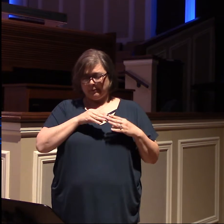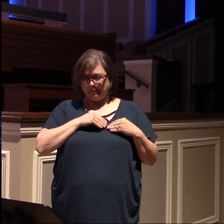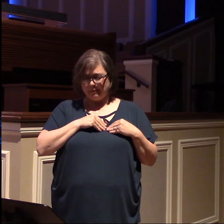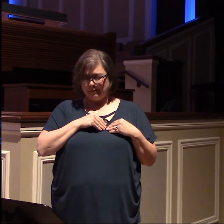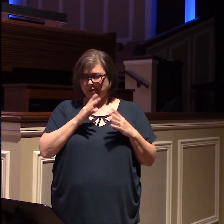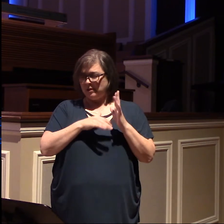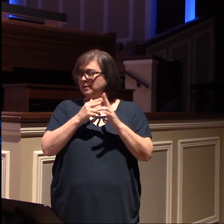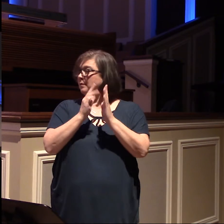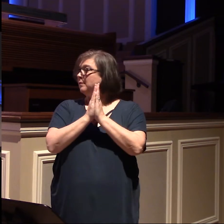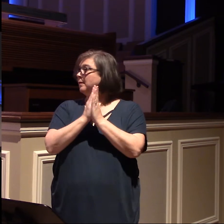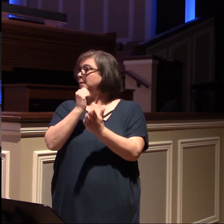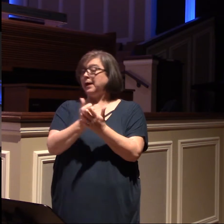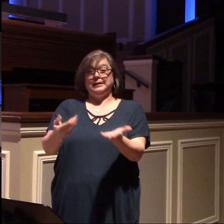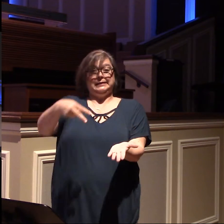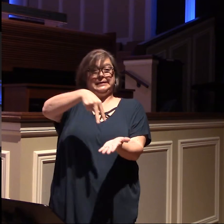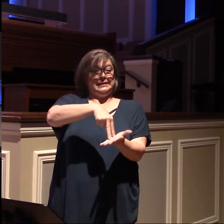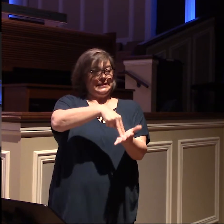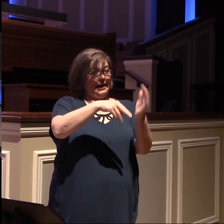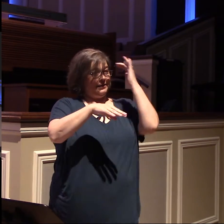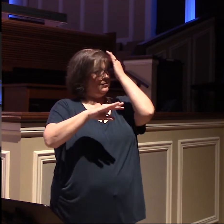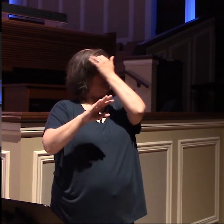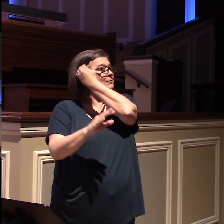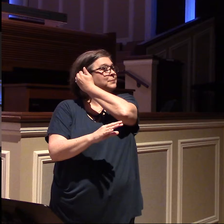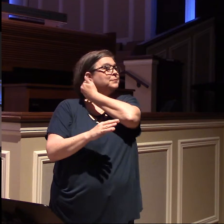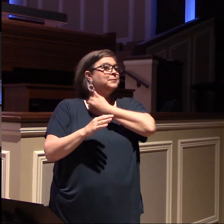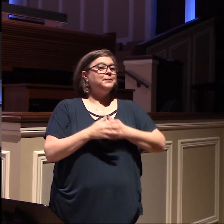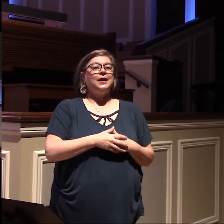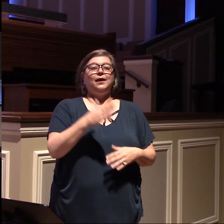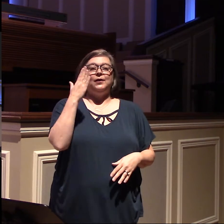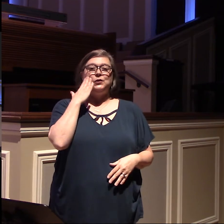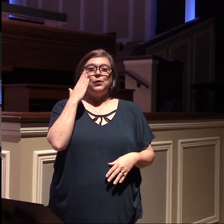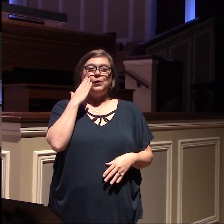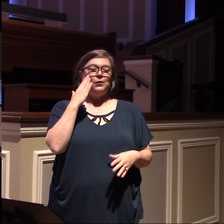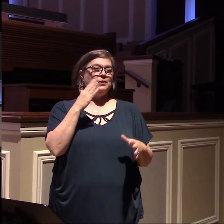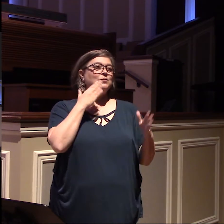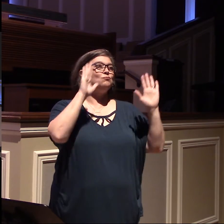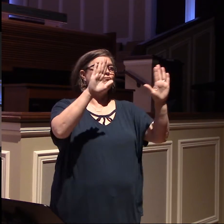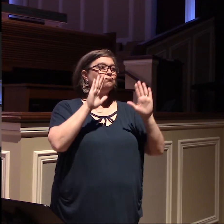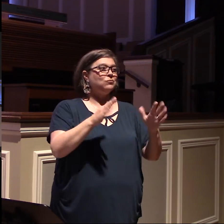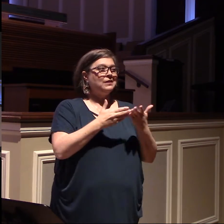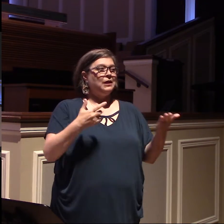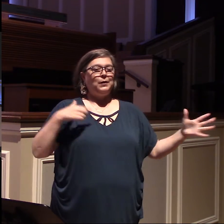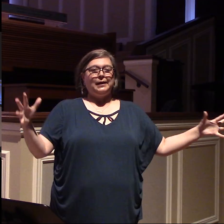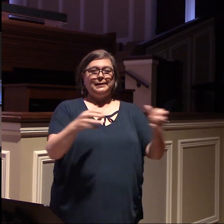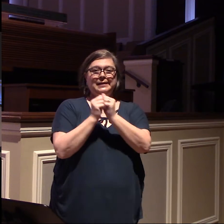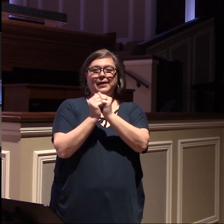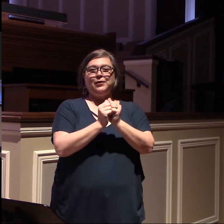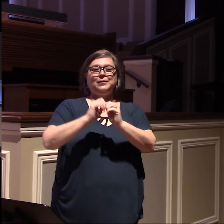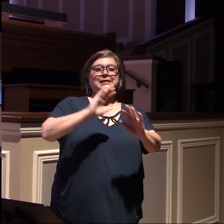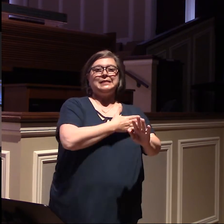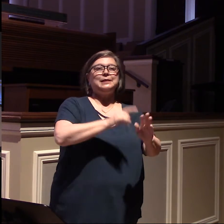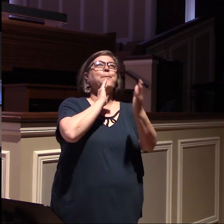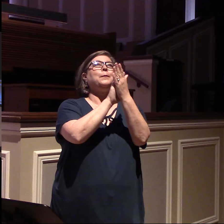amen. Amen, amen. Let's stand to our feet. You know, it's a great day always to come together and celebrate and just to sing praises to God. It's